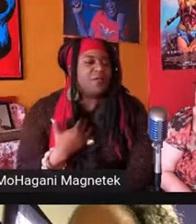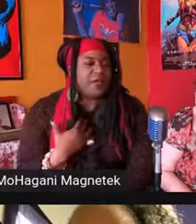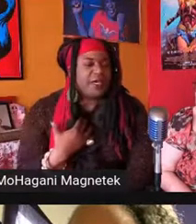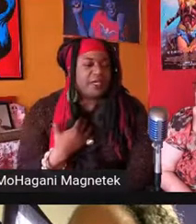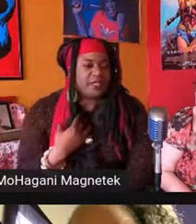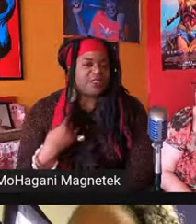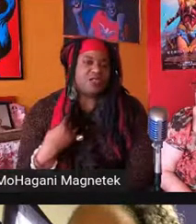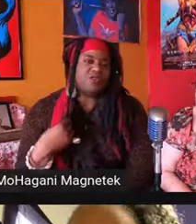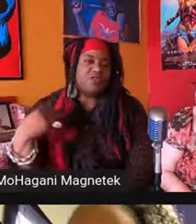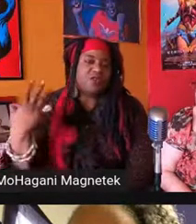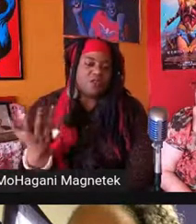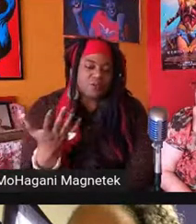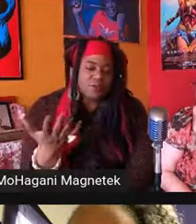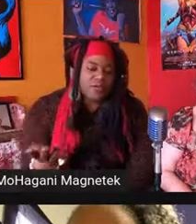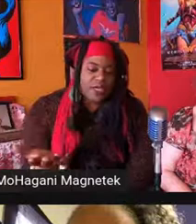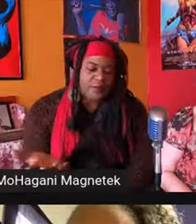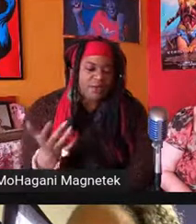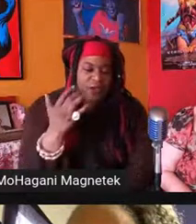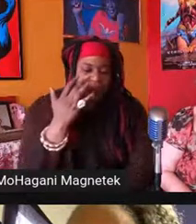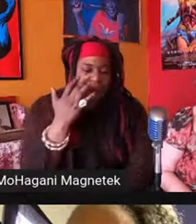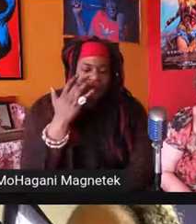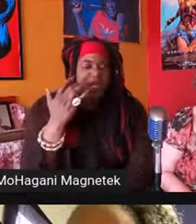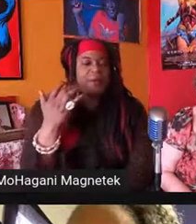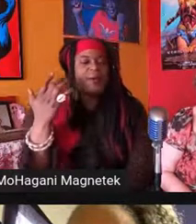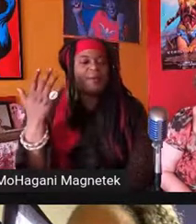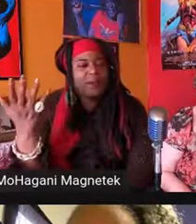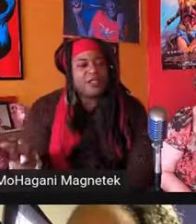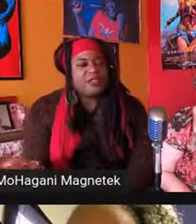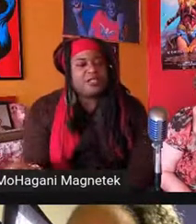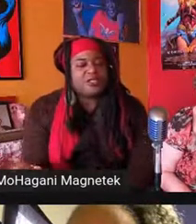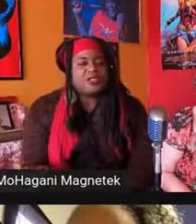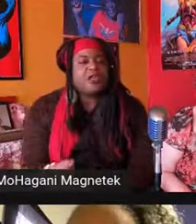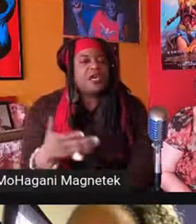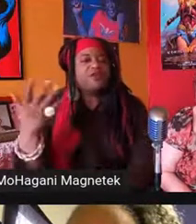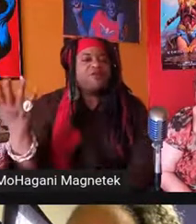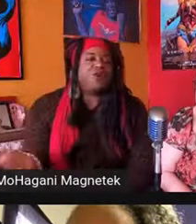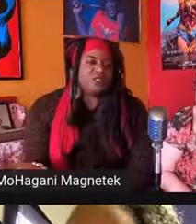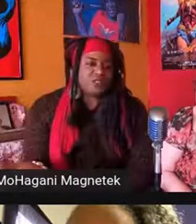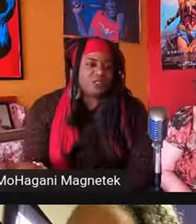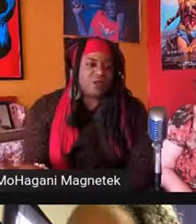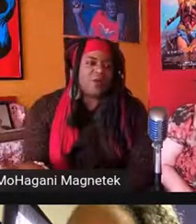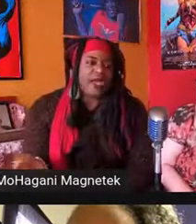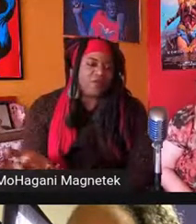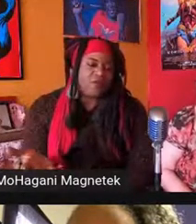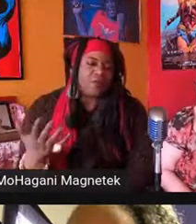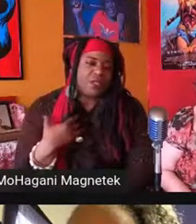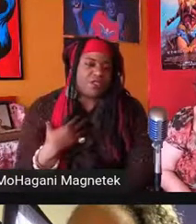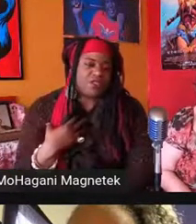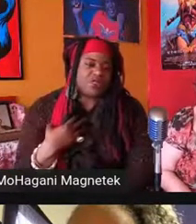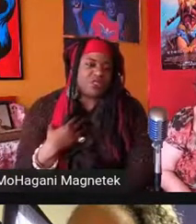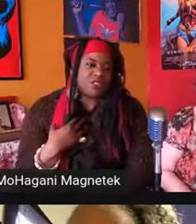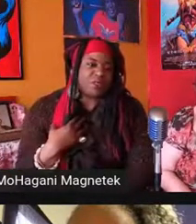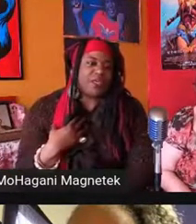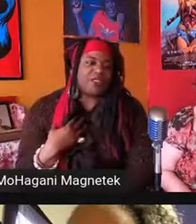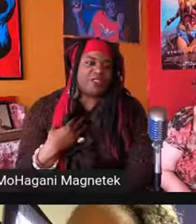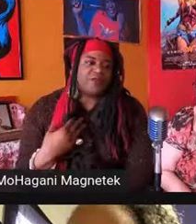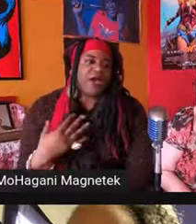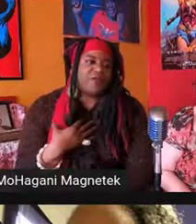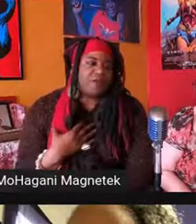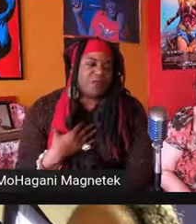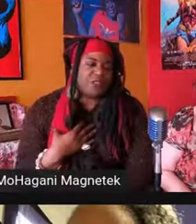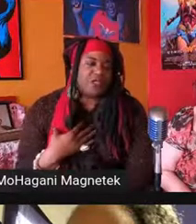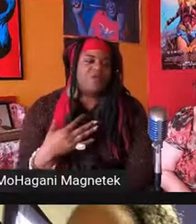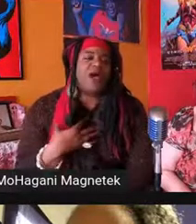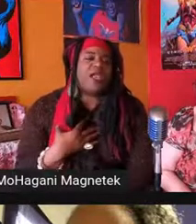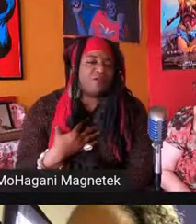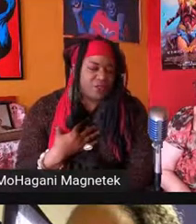helped me in my healing. And so during my MFA program, my thesis, it focuses on writing from intrinsic places, writing